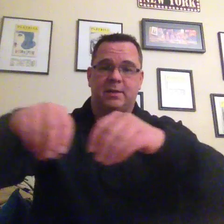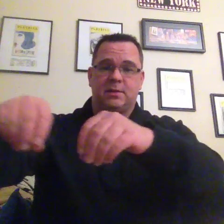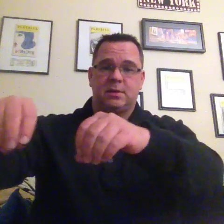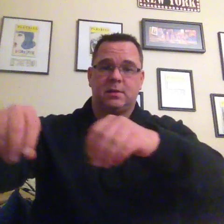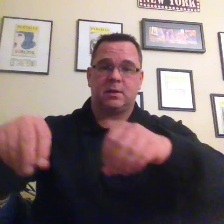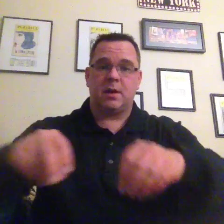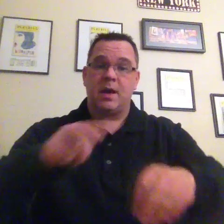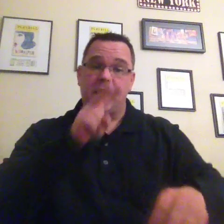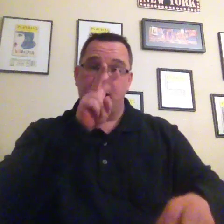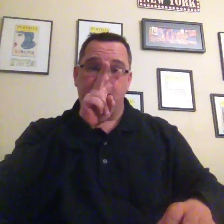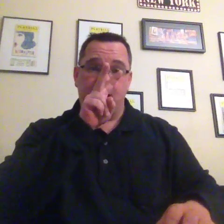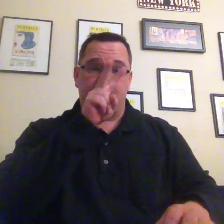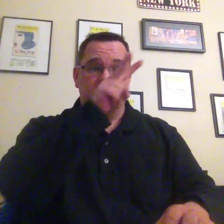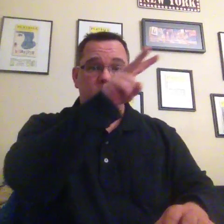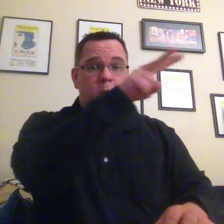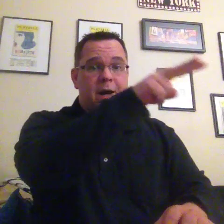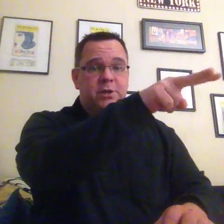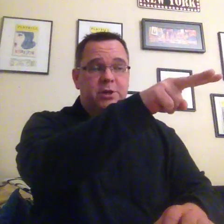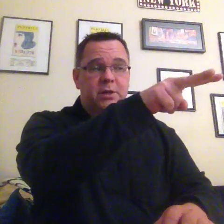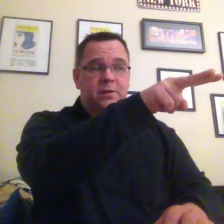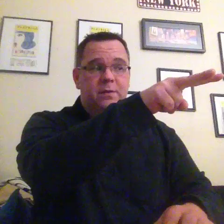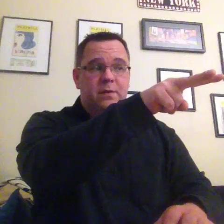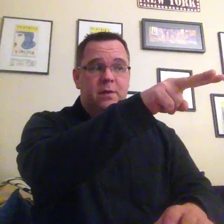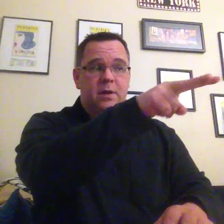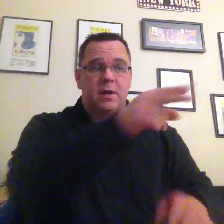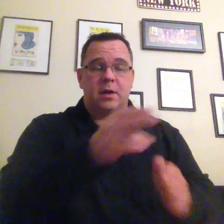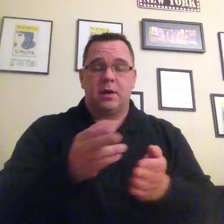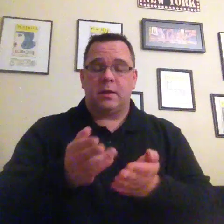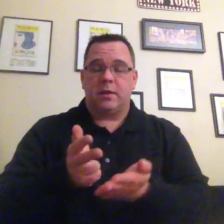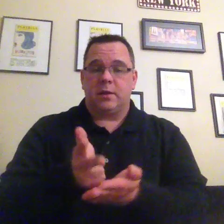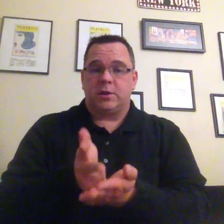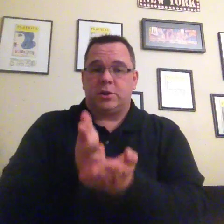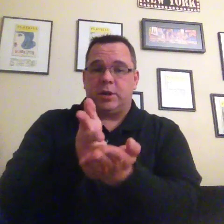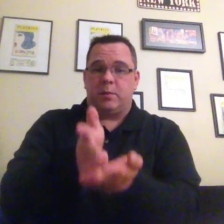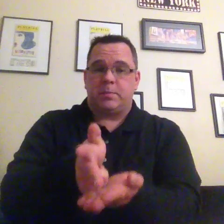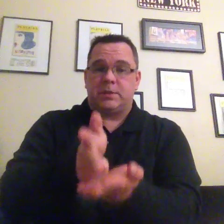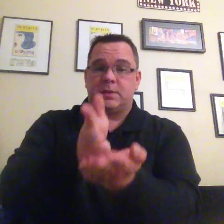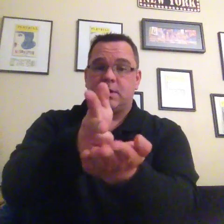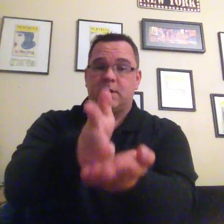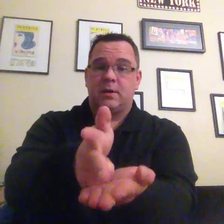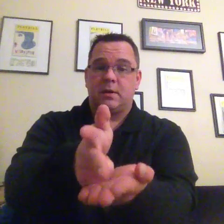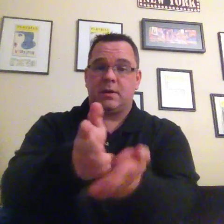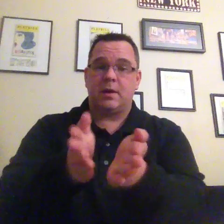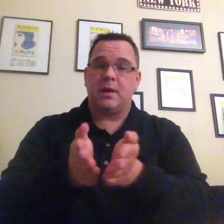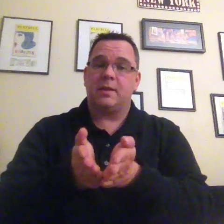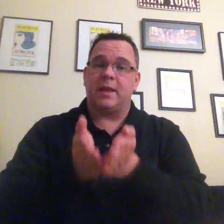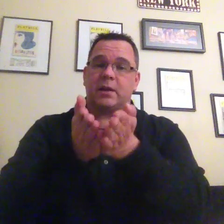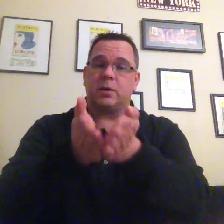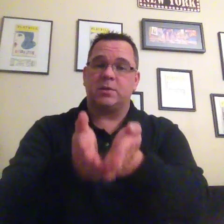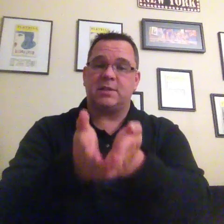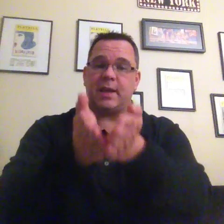sands and watches the ships that go